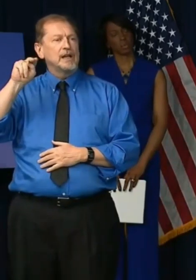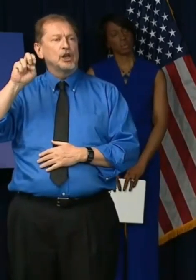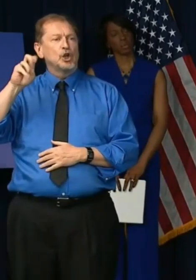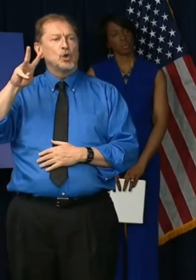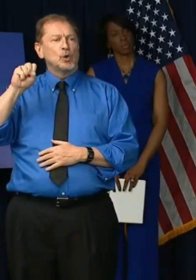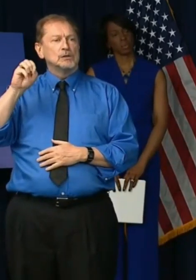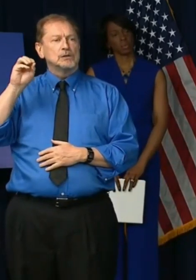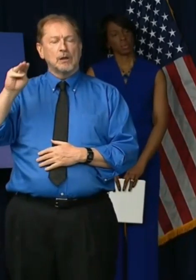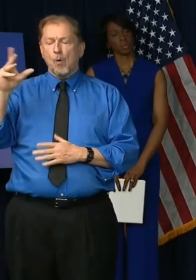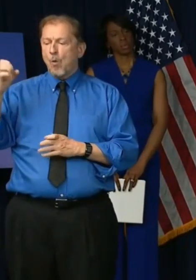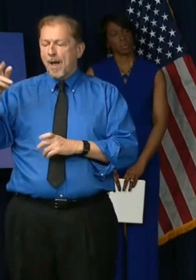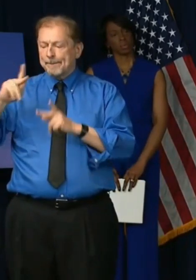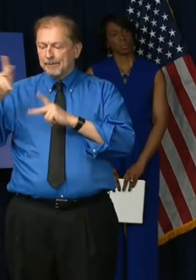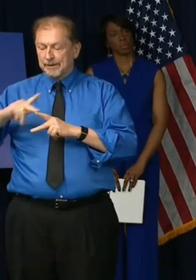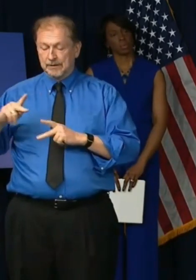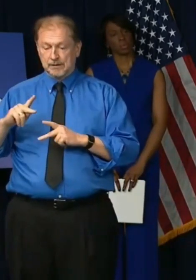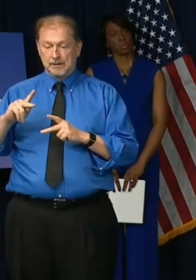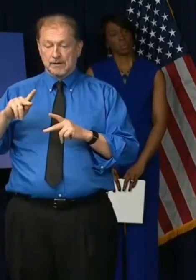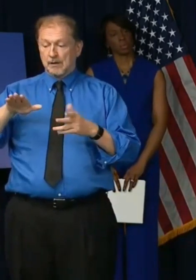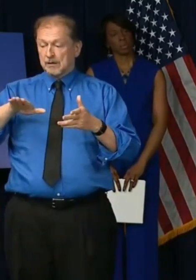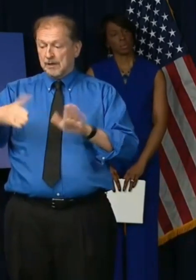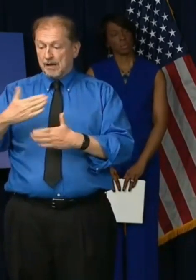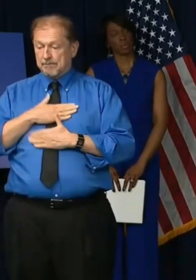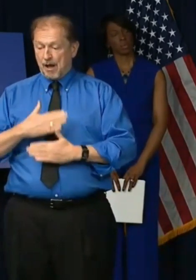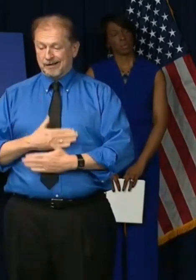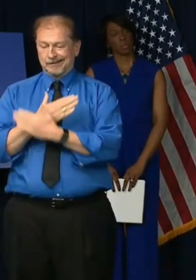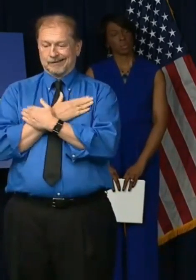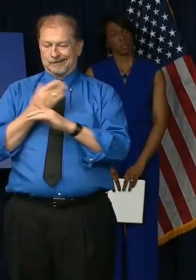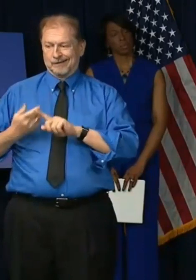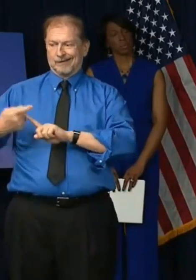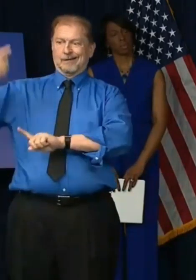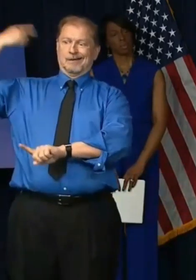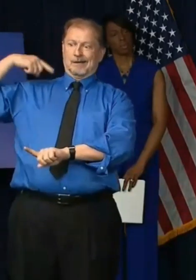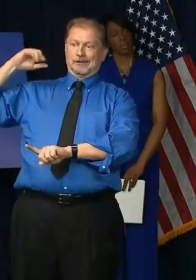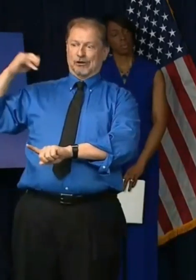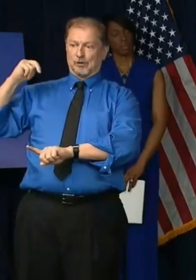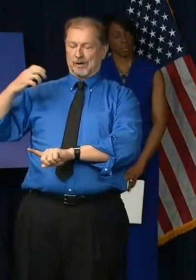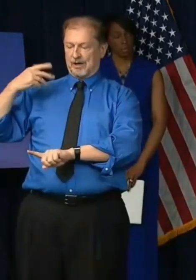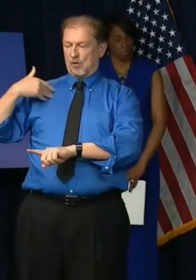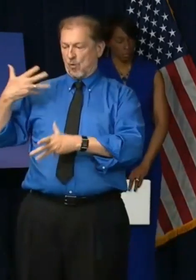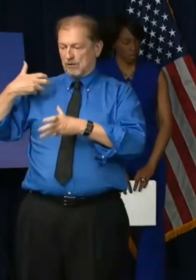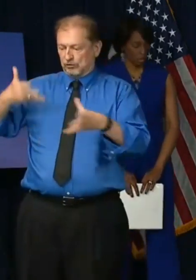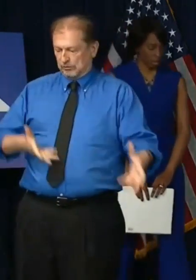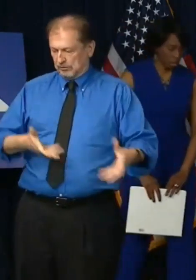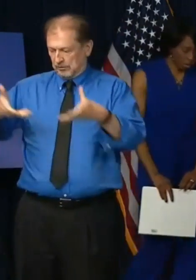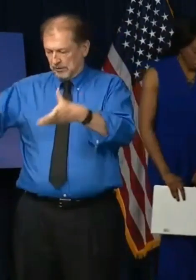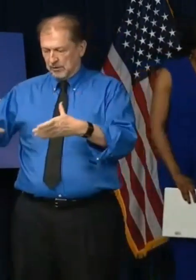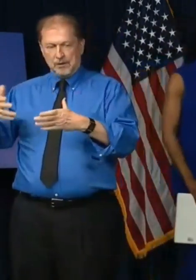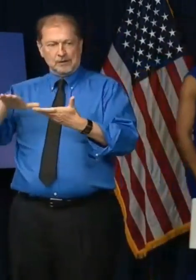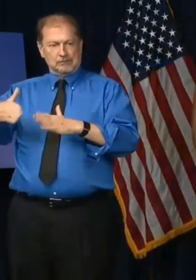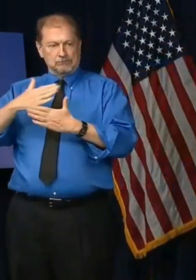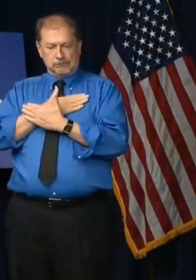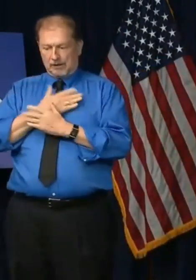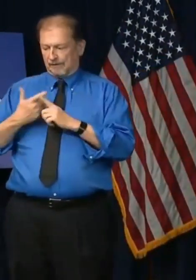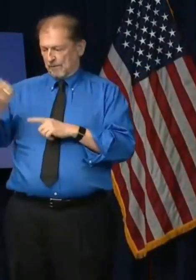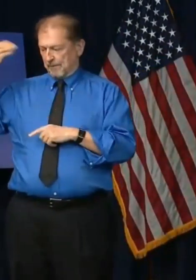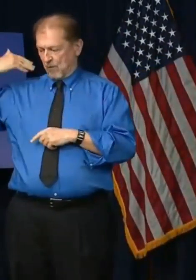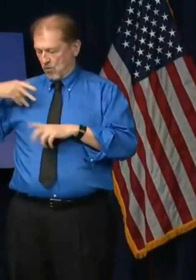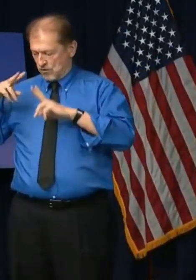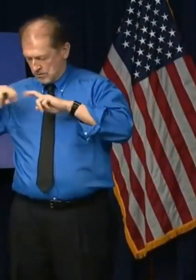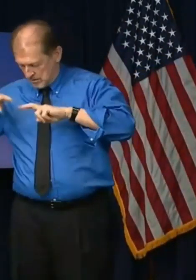back and look at autopsies for December and January. Do we plan on doing that as well? Yeah, I'd like to call on Dr. Zuck.